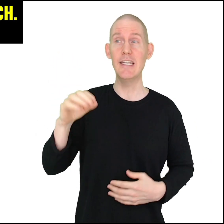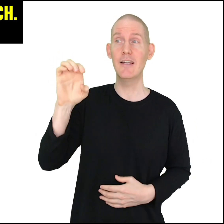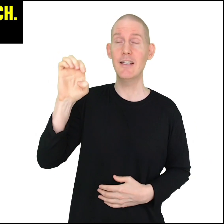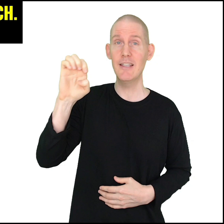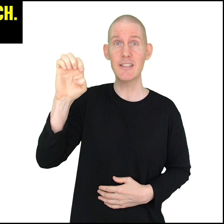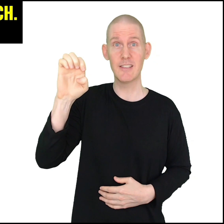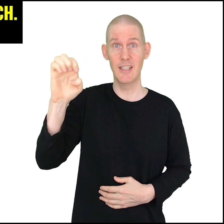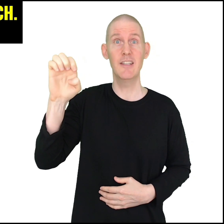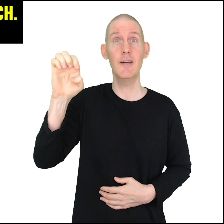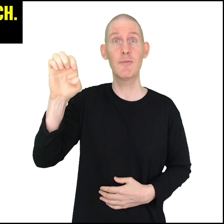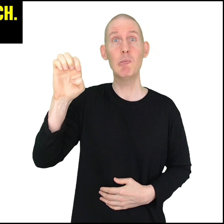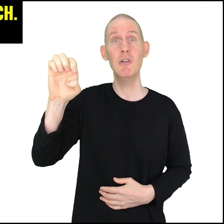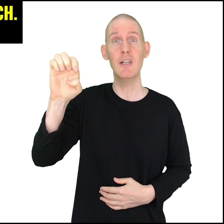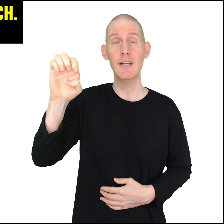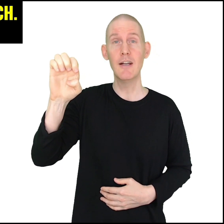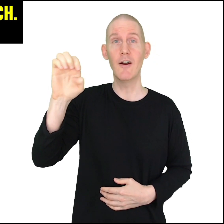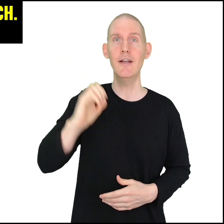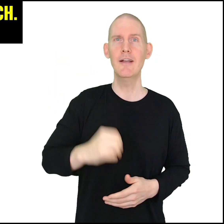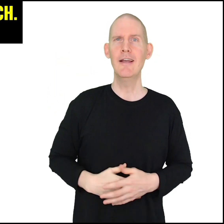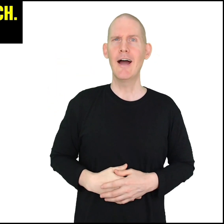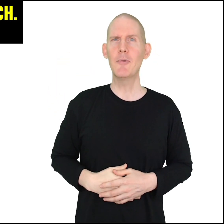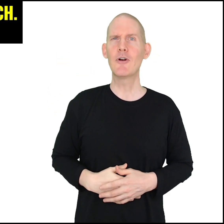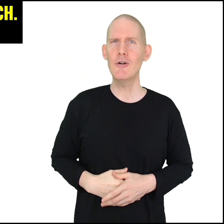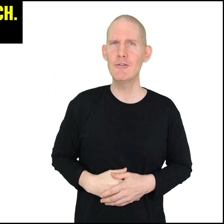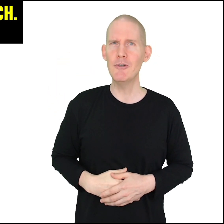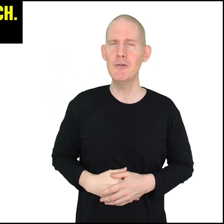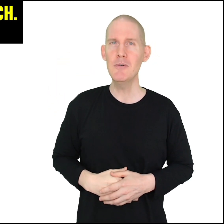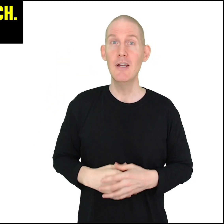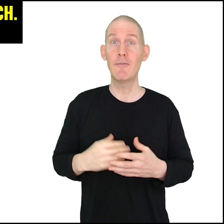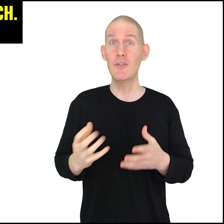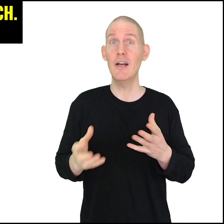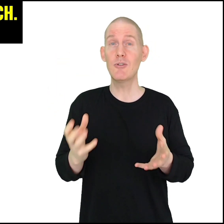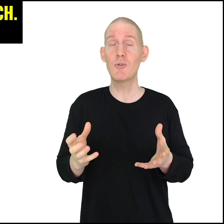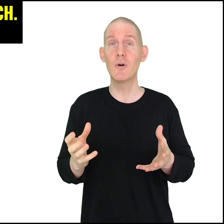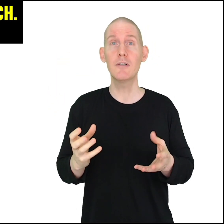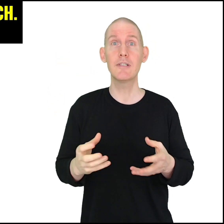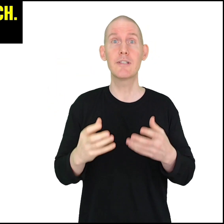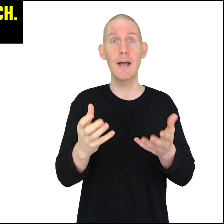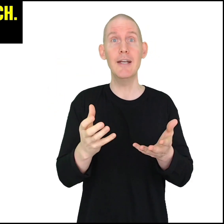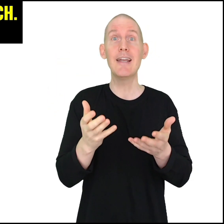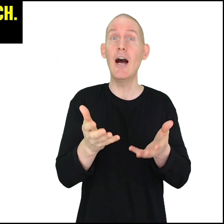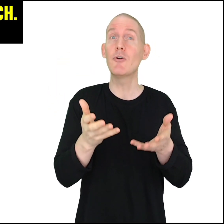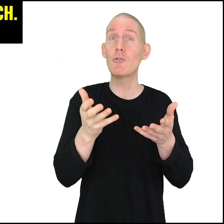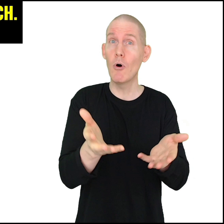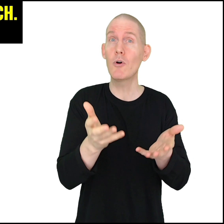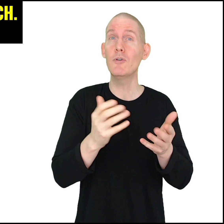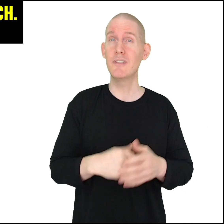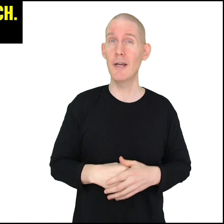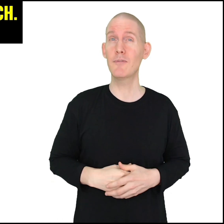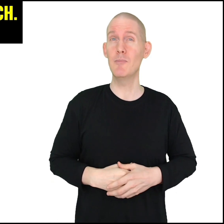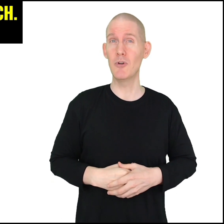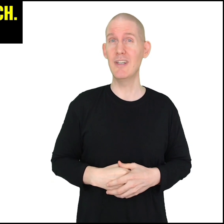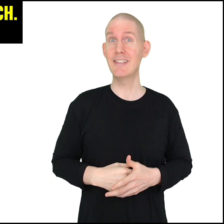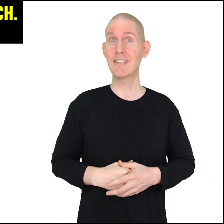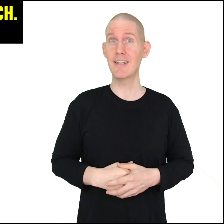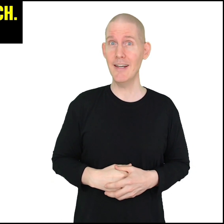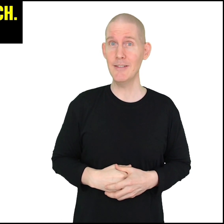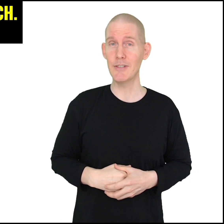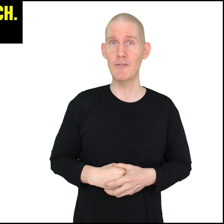like this in the deaf community, all right? I would urge you, if you're not sure, to sign it how your local deaf community signs it,